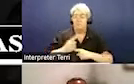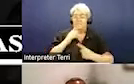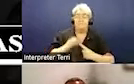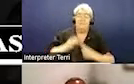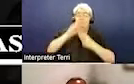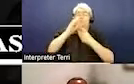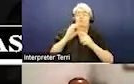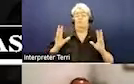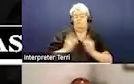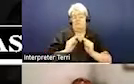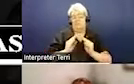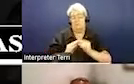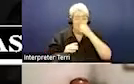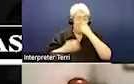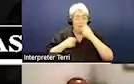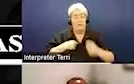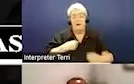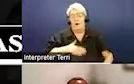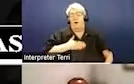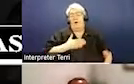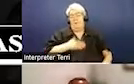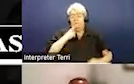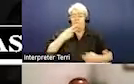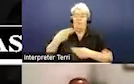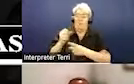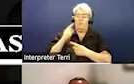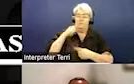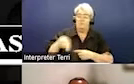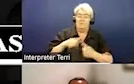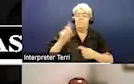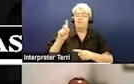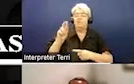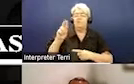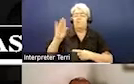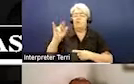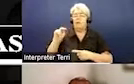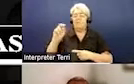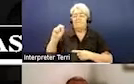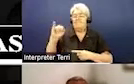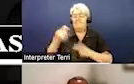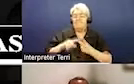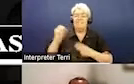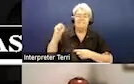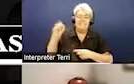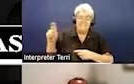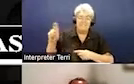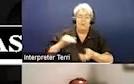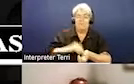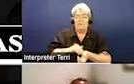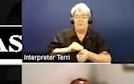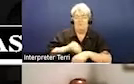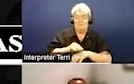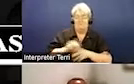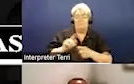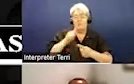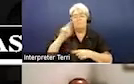am honored to be your host for today. I'm Dr. Brian Sims. I'm the Senior Medical Advisor with the National Association of State